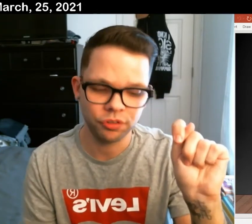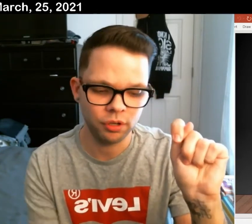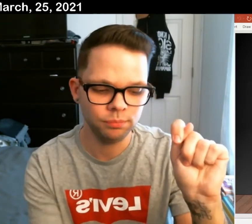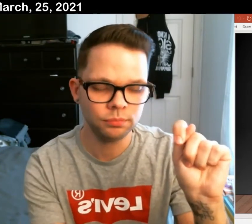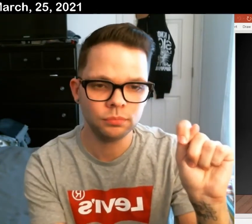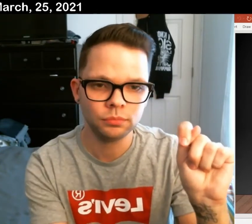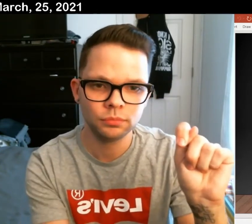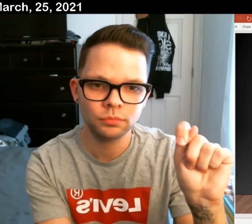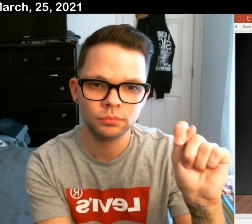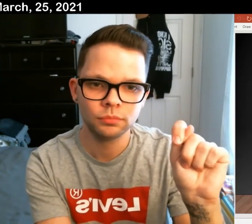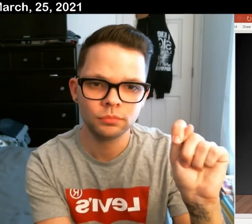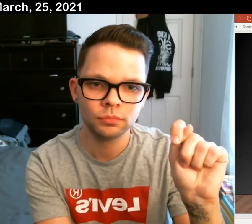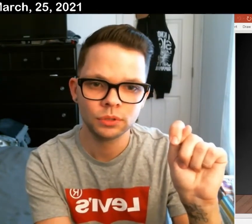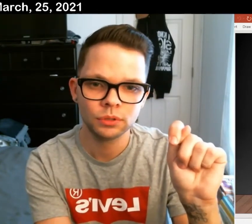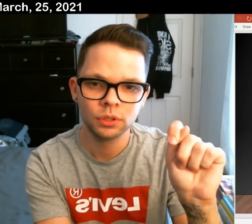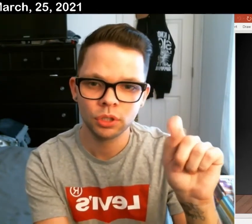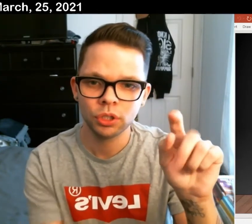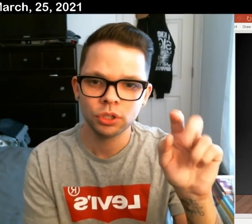over your thumb.